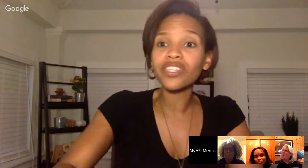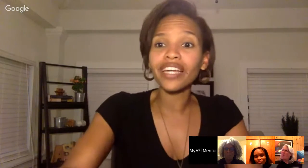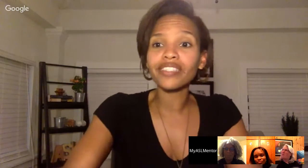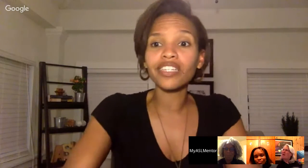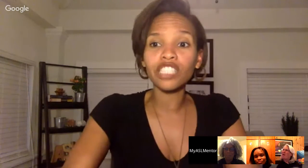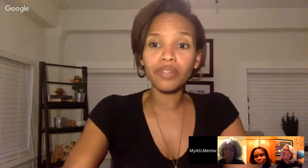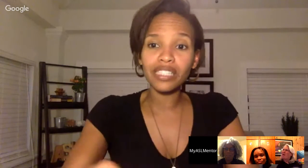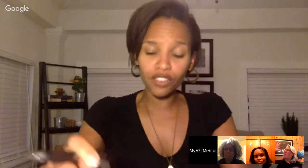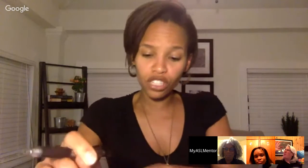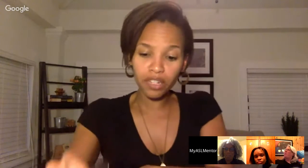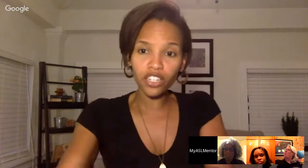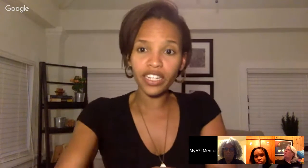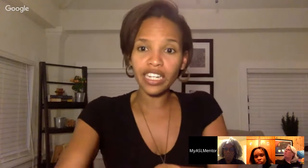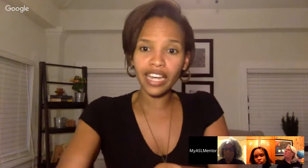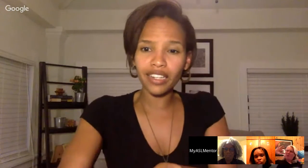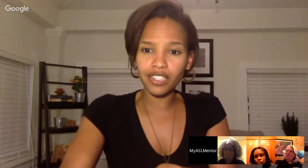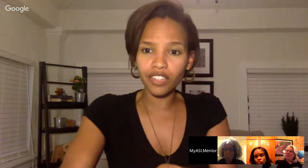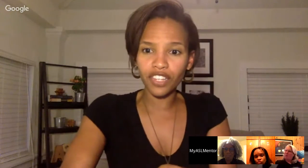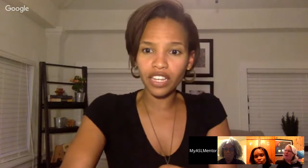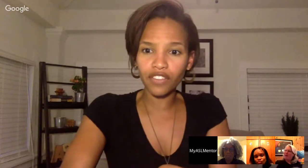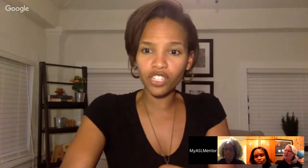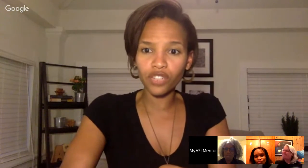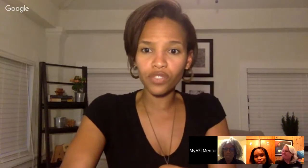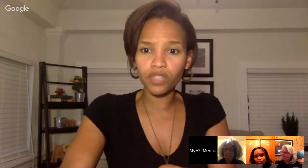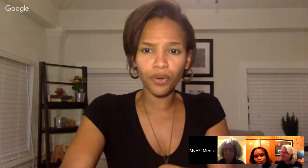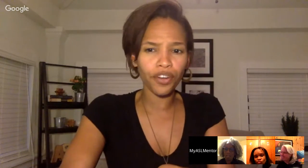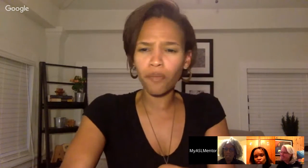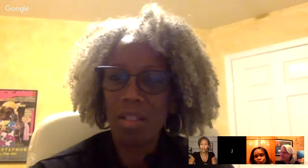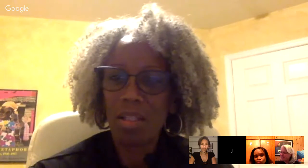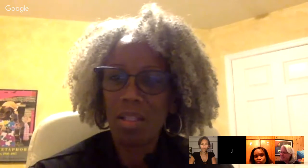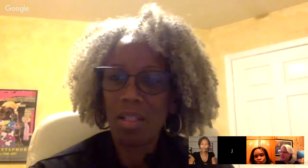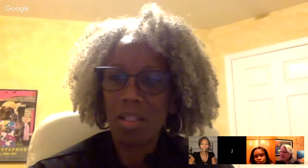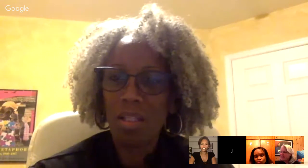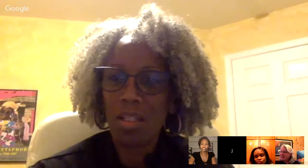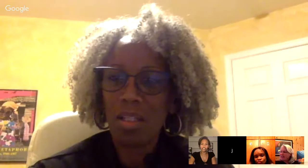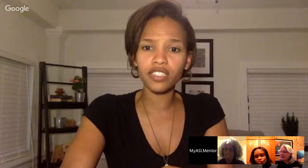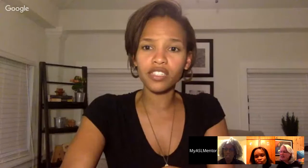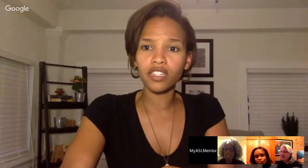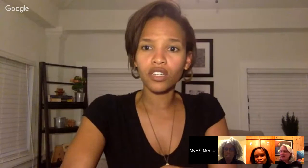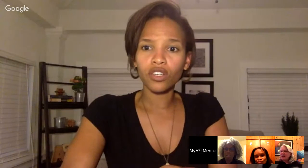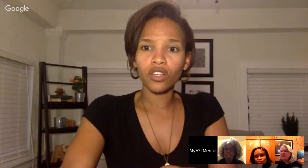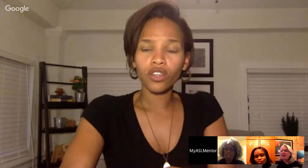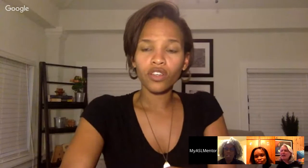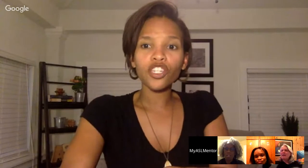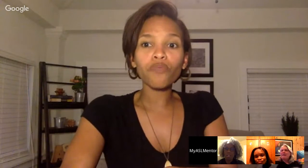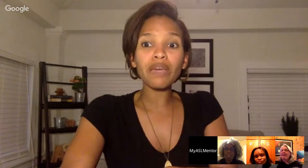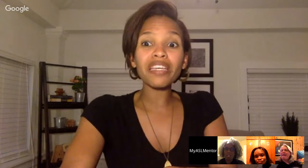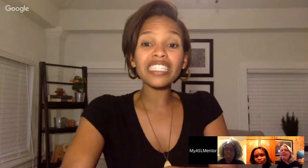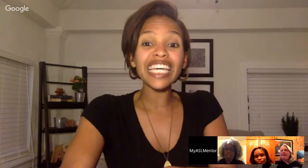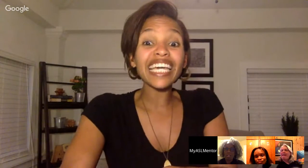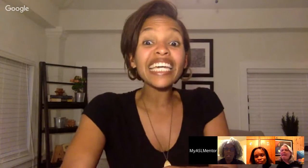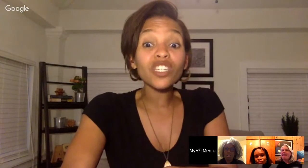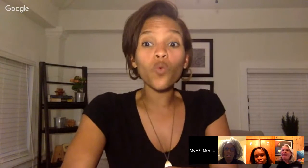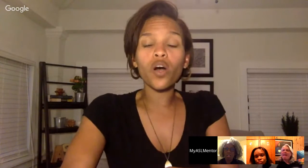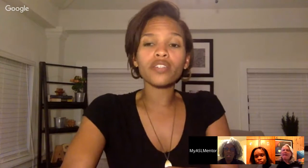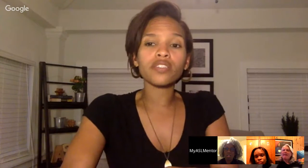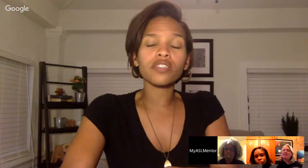don't think that it's clear. Let me see I'm gonna look at it again and see if she uses a pronoun, but I don't think she does. So maybe it